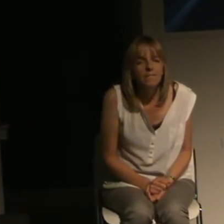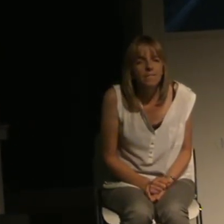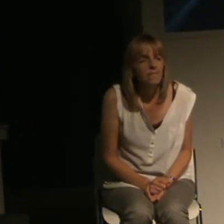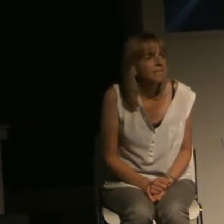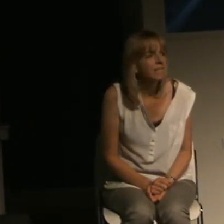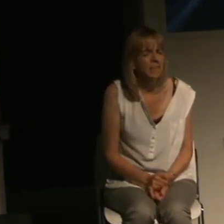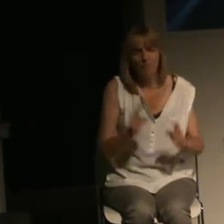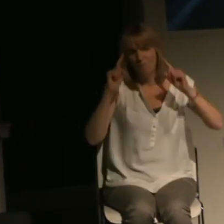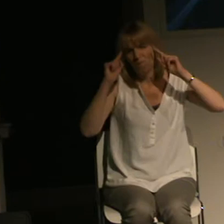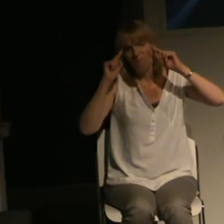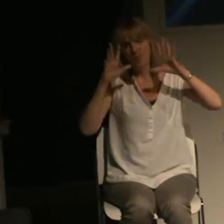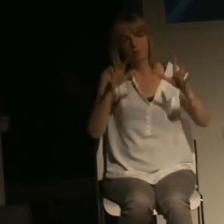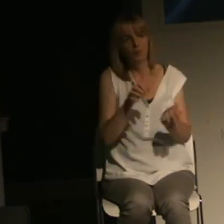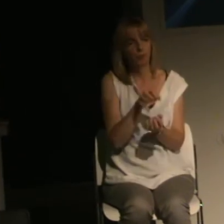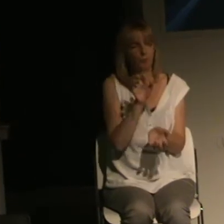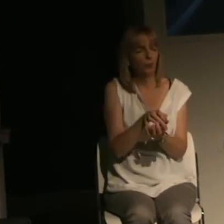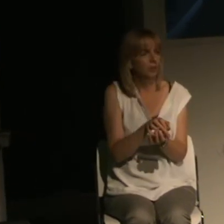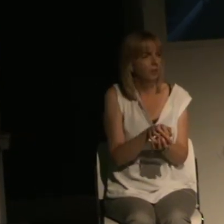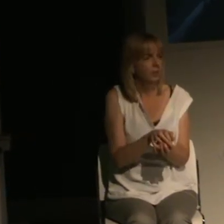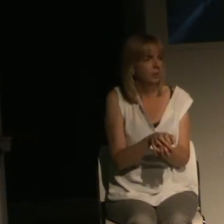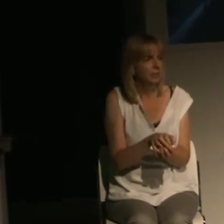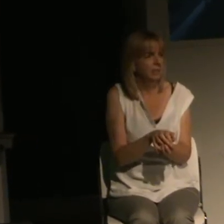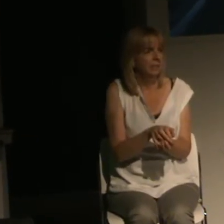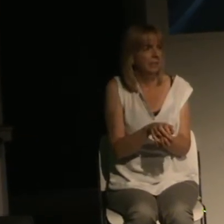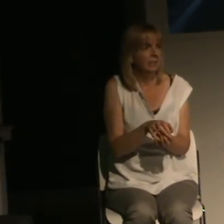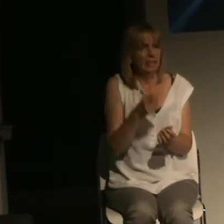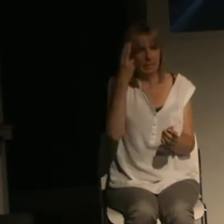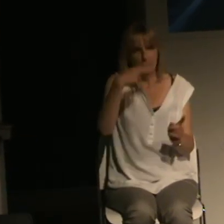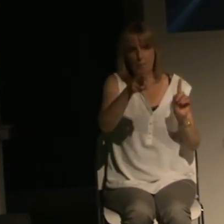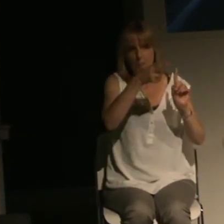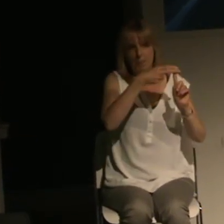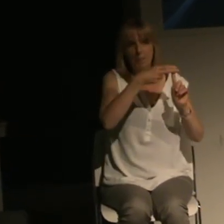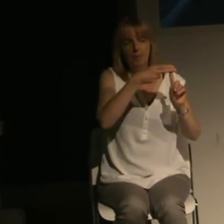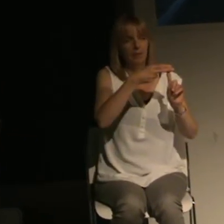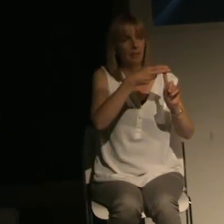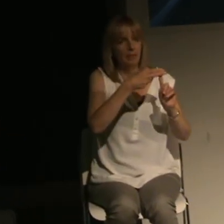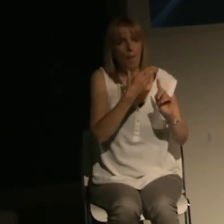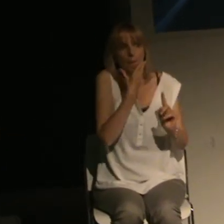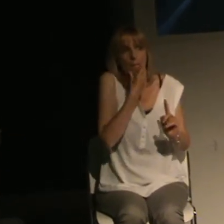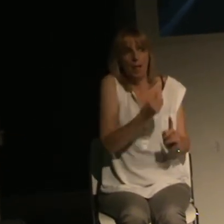a very famous crocodile, got a reputation as a real bad man-eater. Young lady at the back?